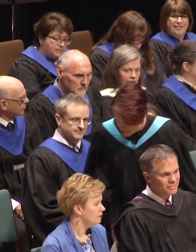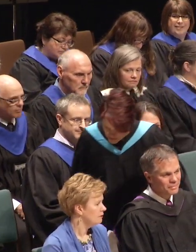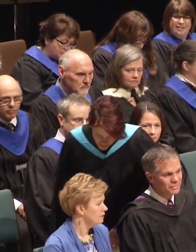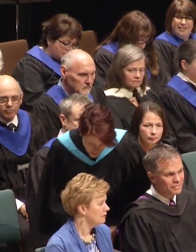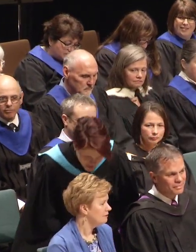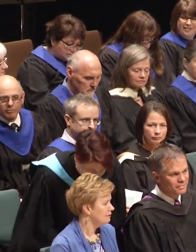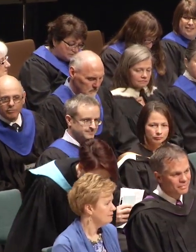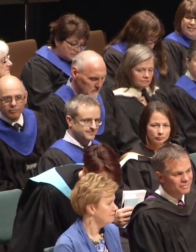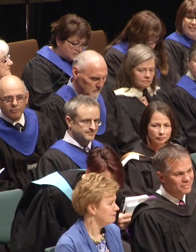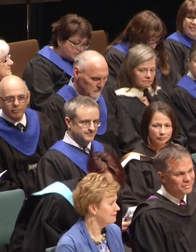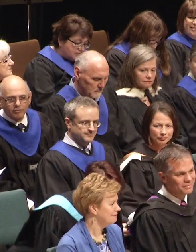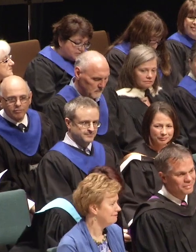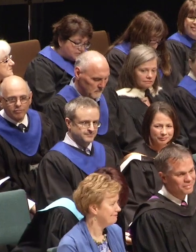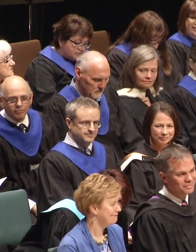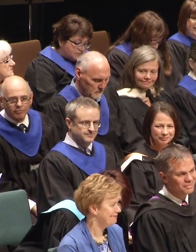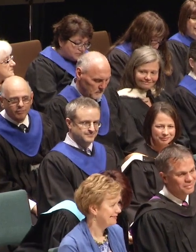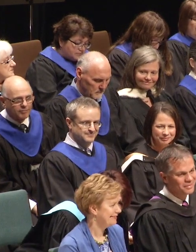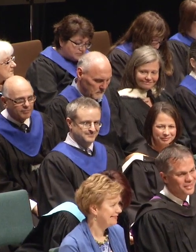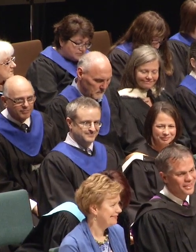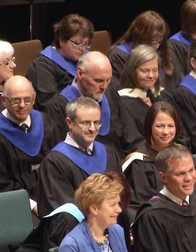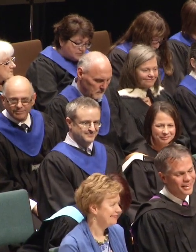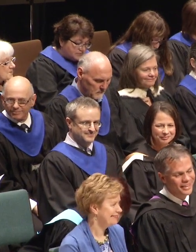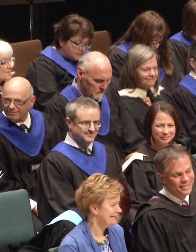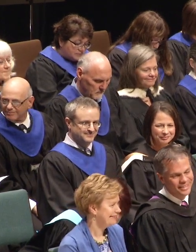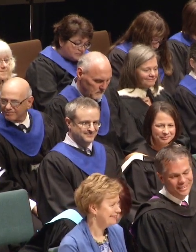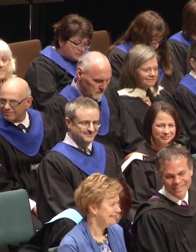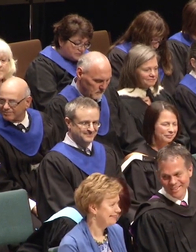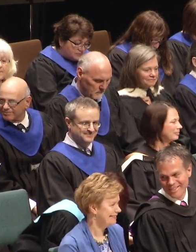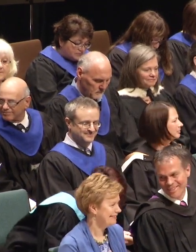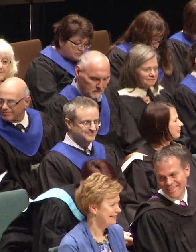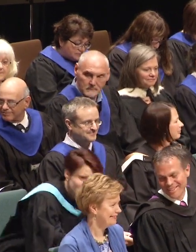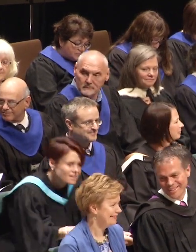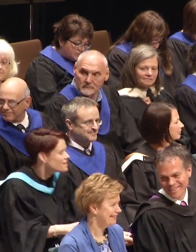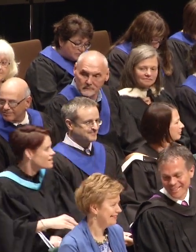here today representing the board.